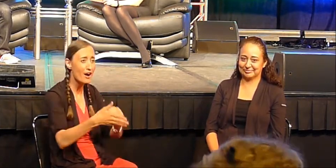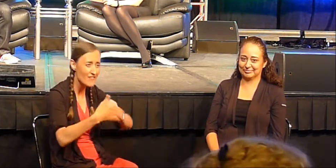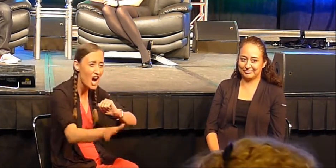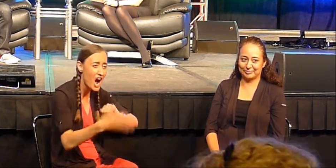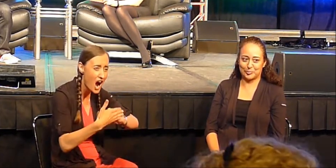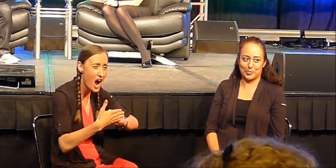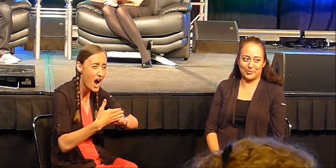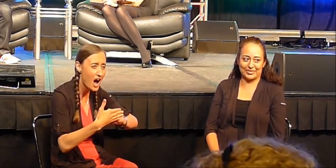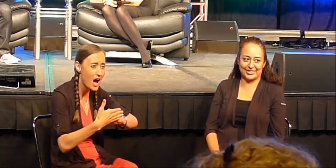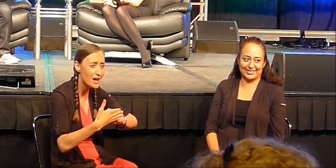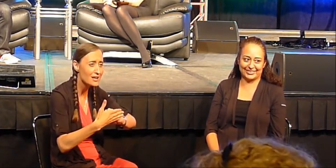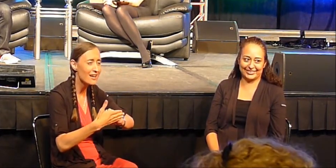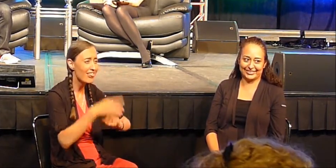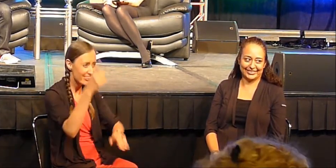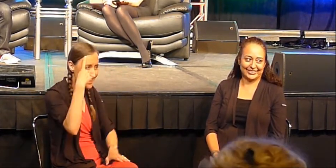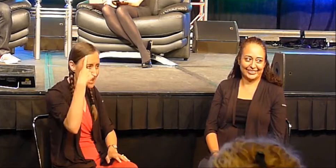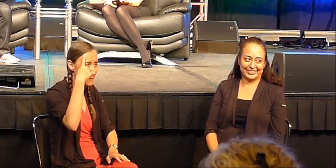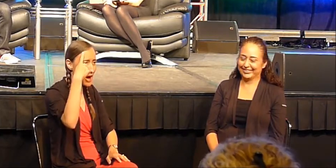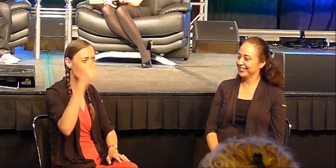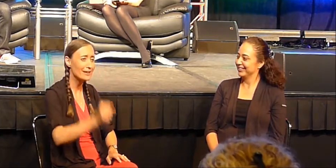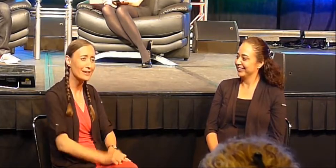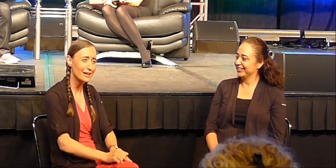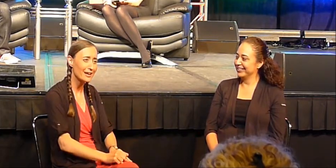fart. Think about it, okay?